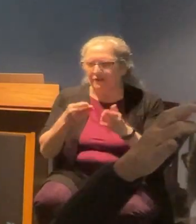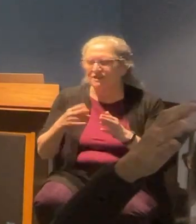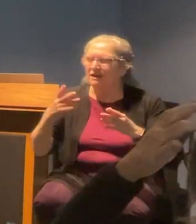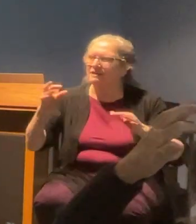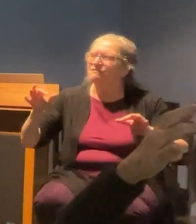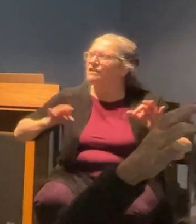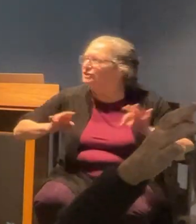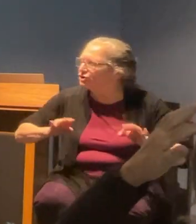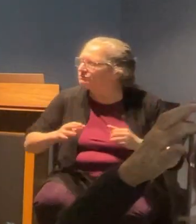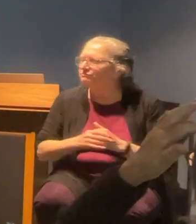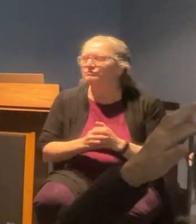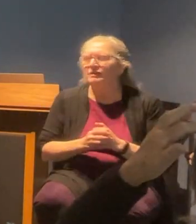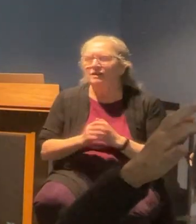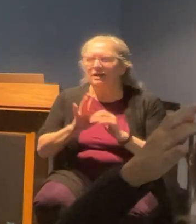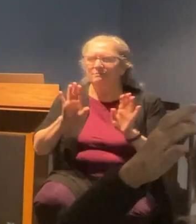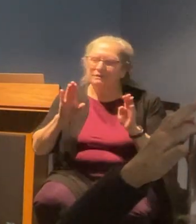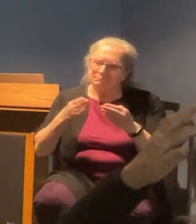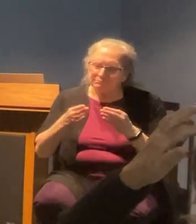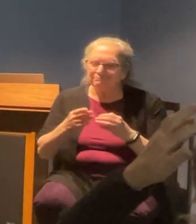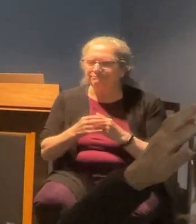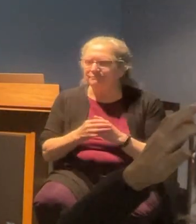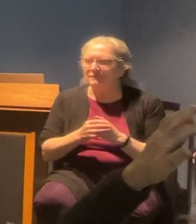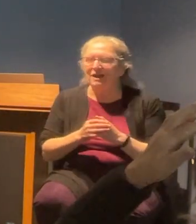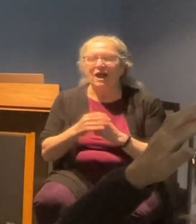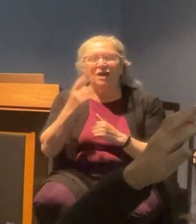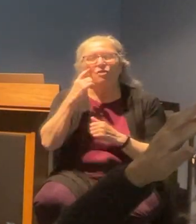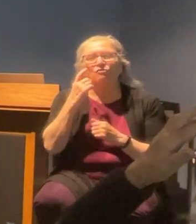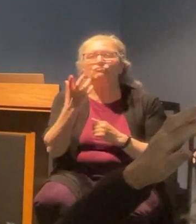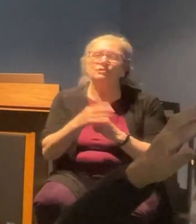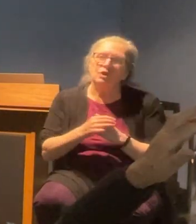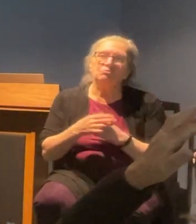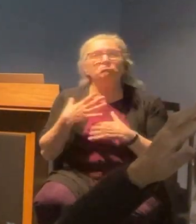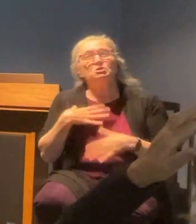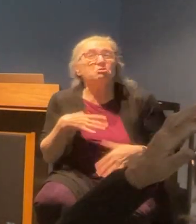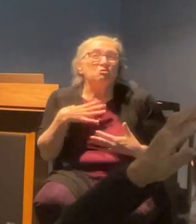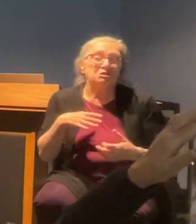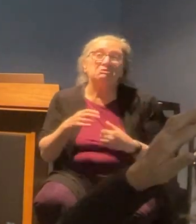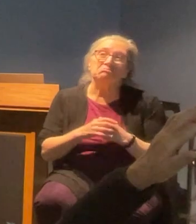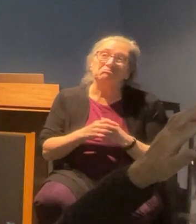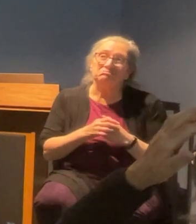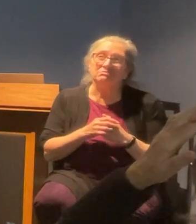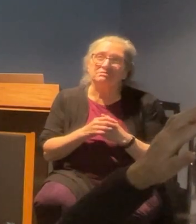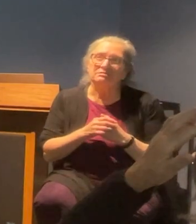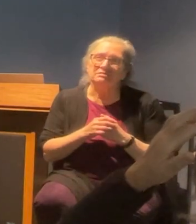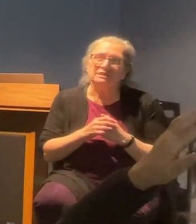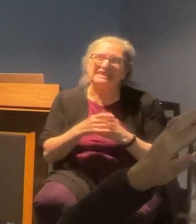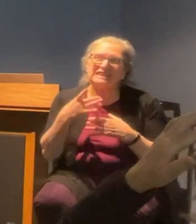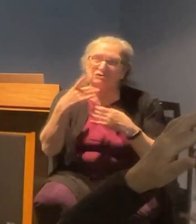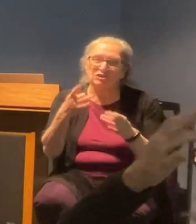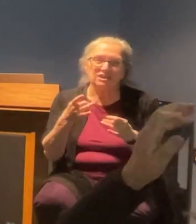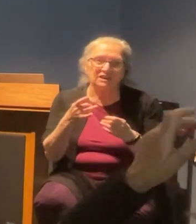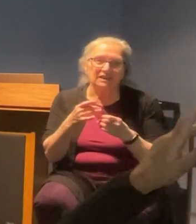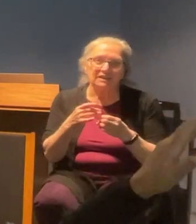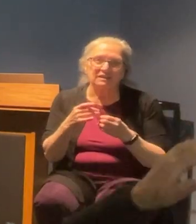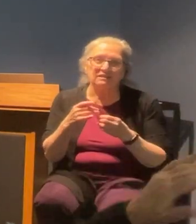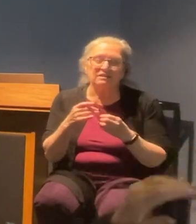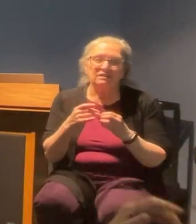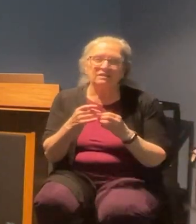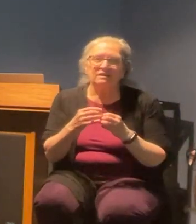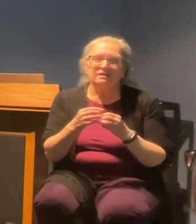down for one area, and I thought I'm looking at clothing. I think what's interesting is that I